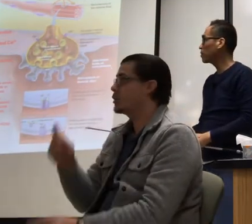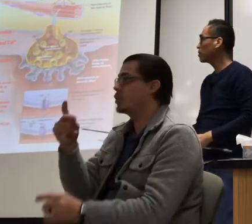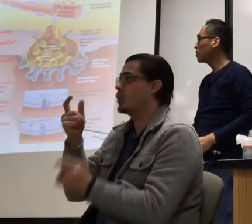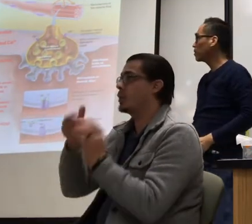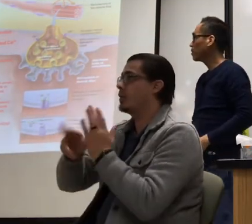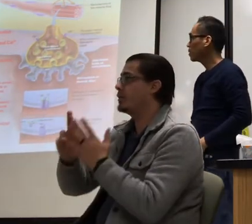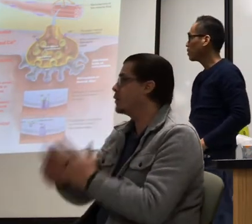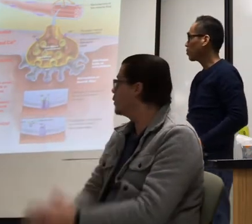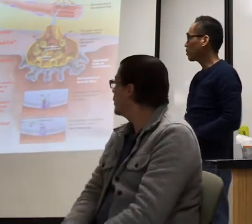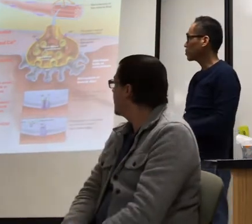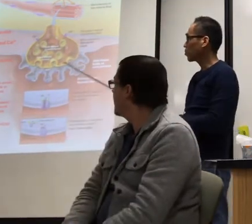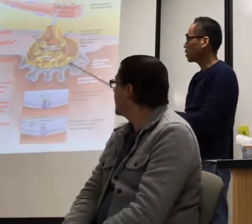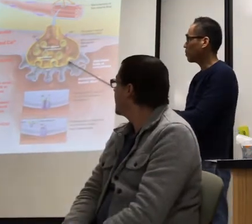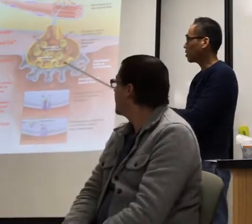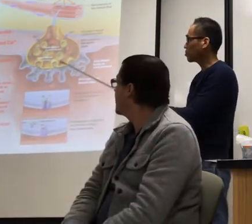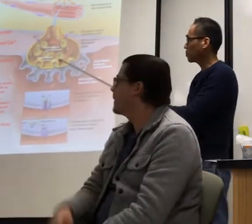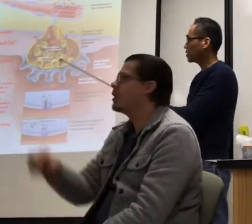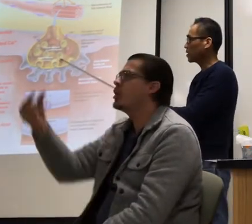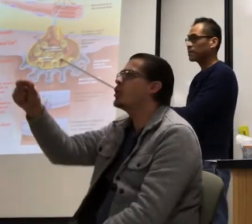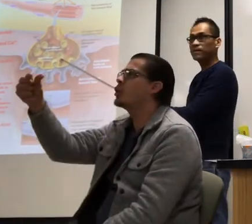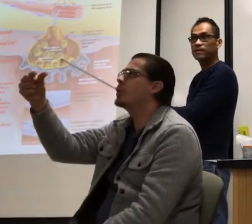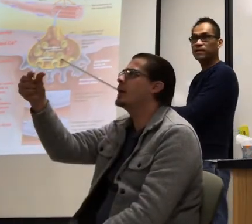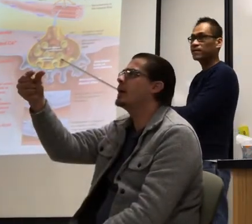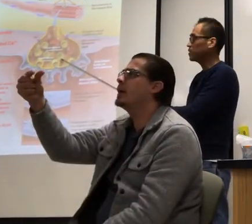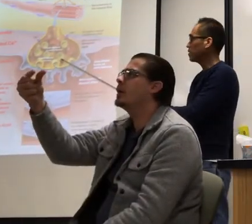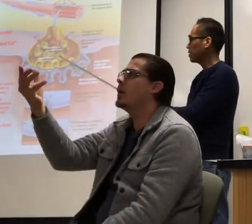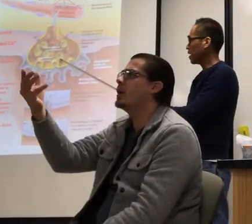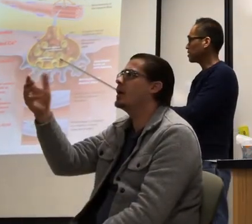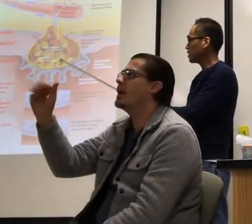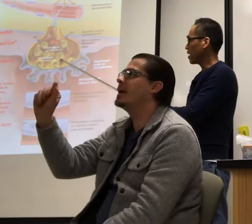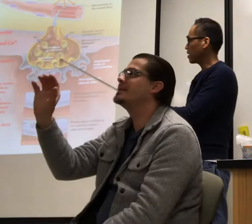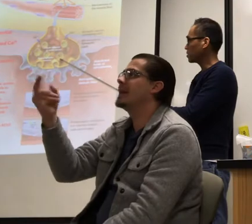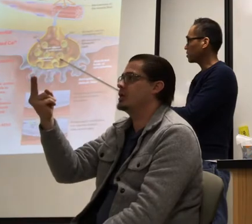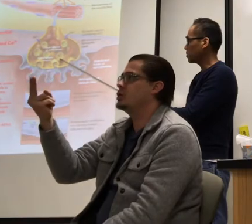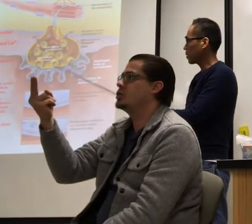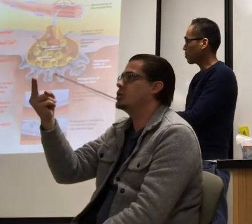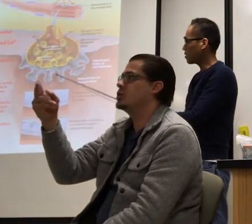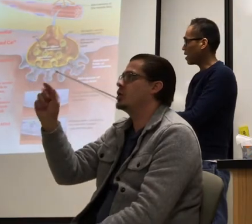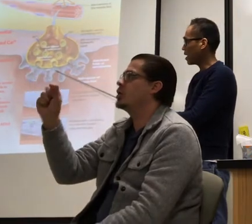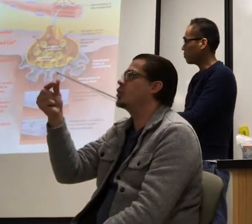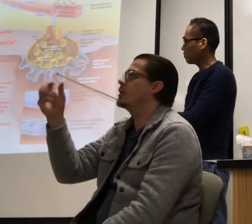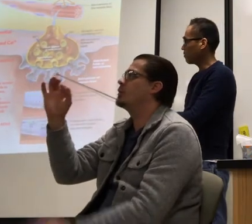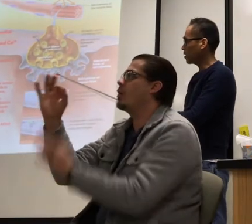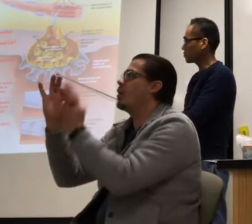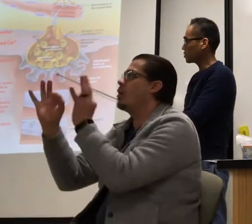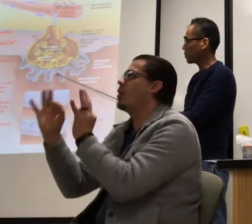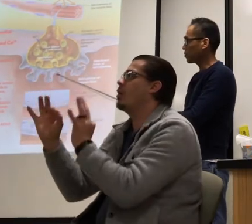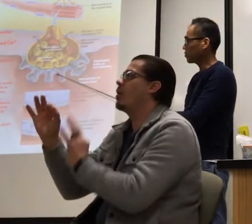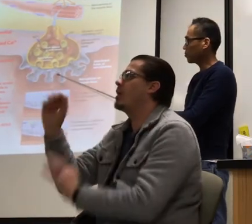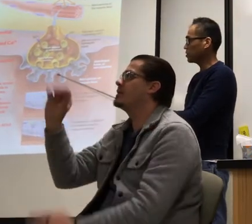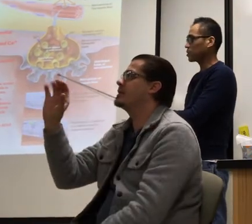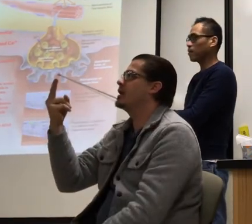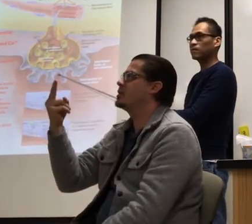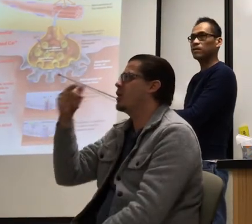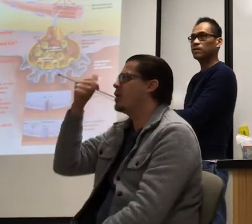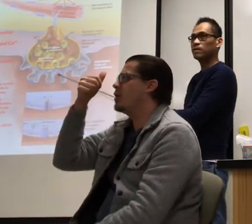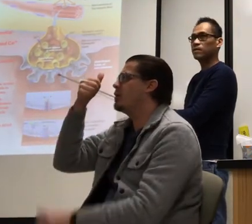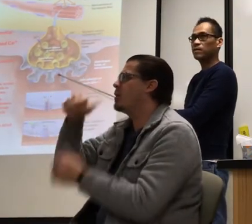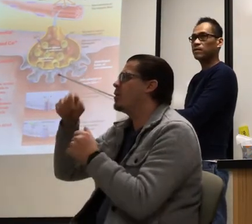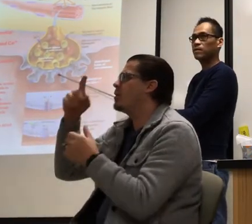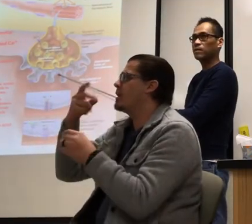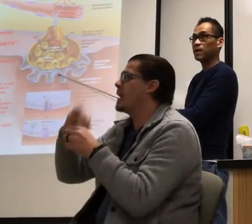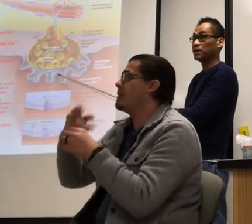review. What do those little green balls represent? ACH. Do you remember the name of its receptor? We just called